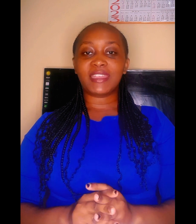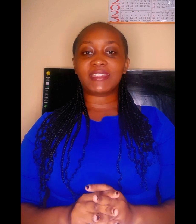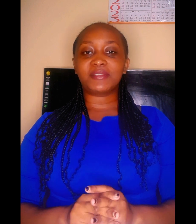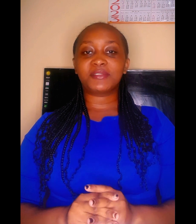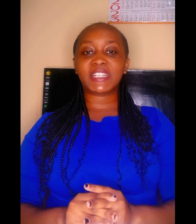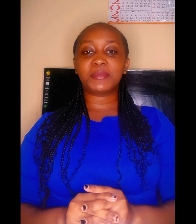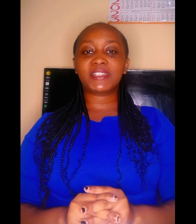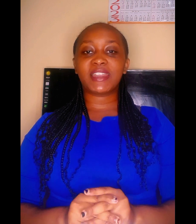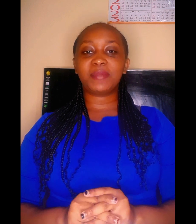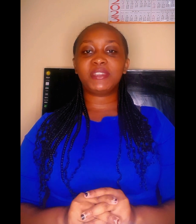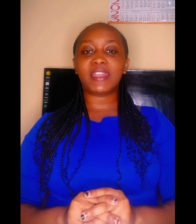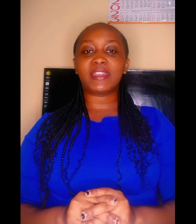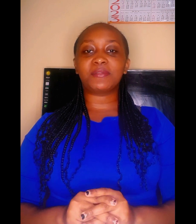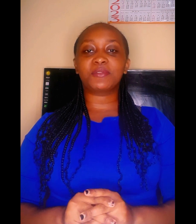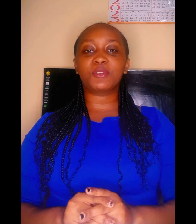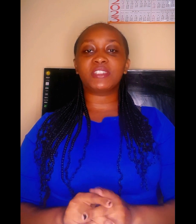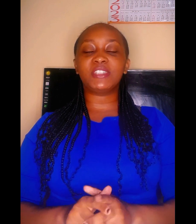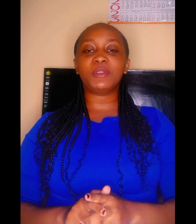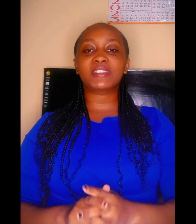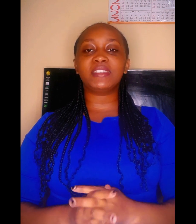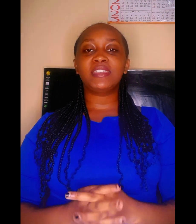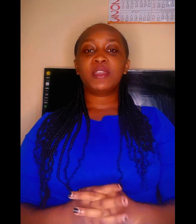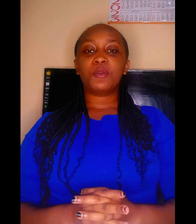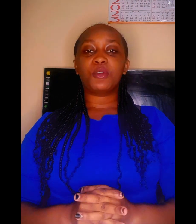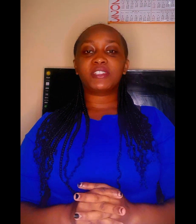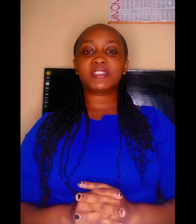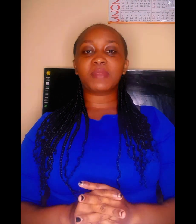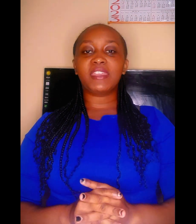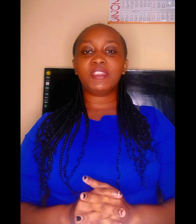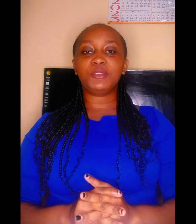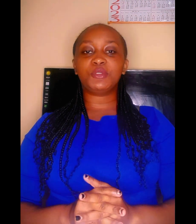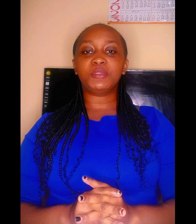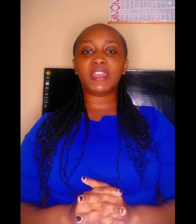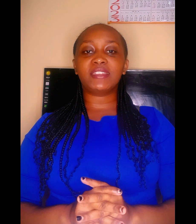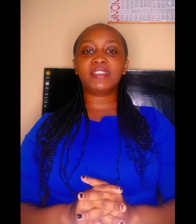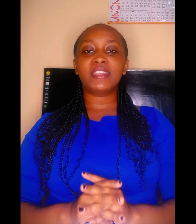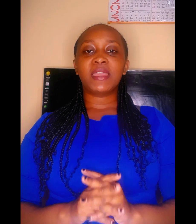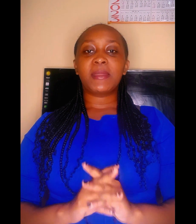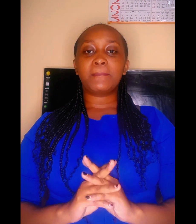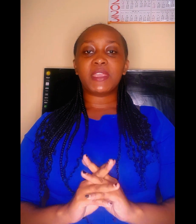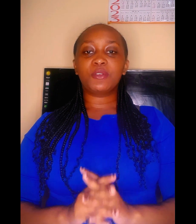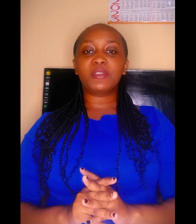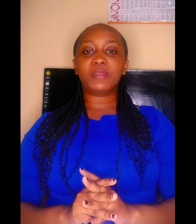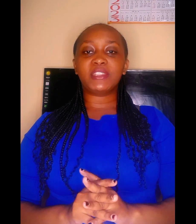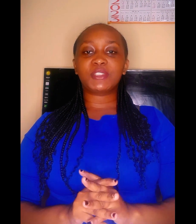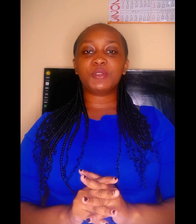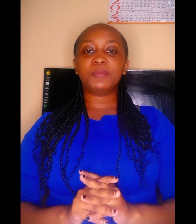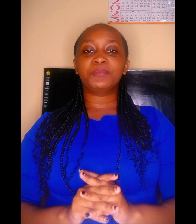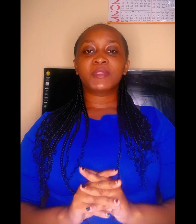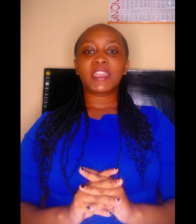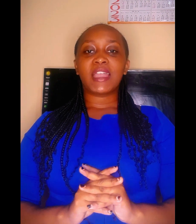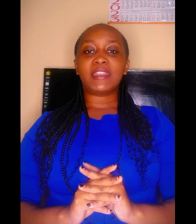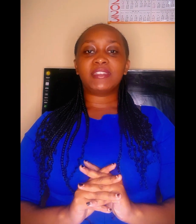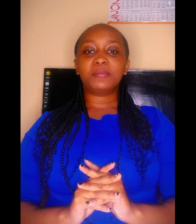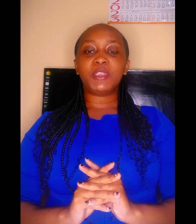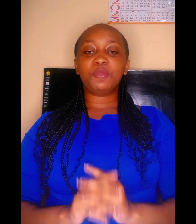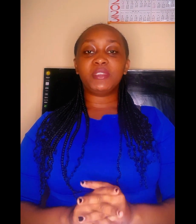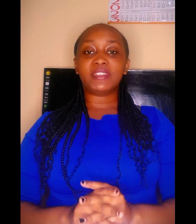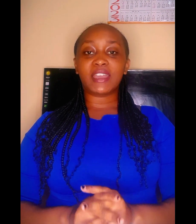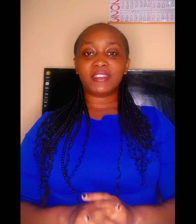have subscribed and have continuously watched my YouTube channel. May God bless you, and may you be